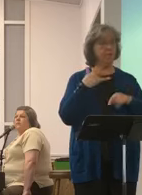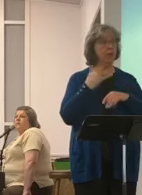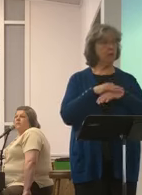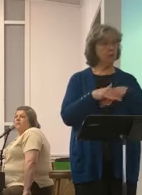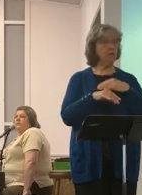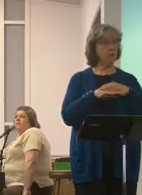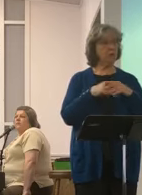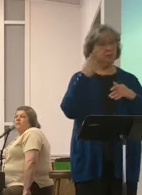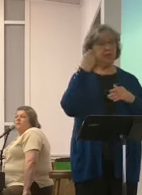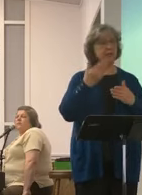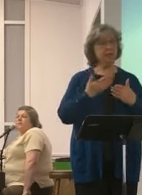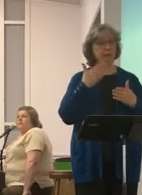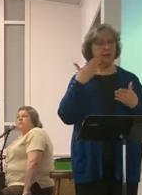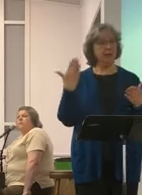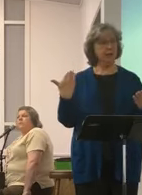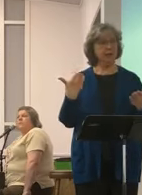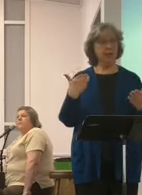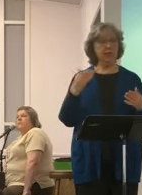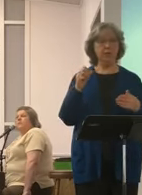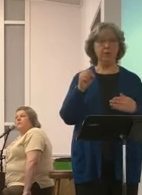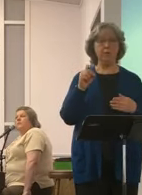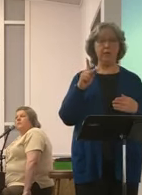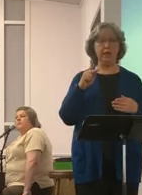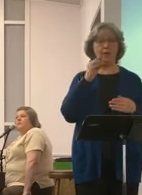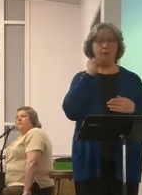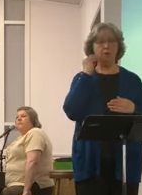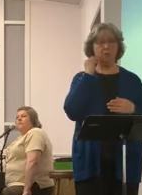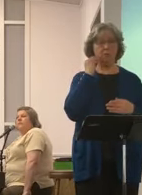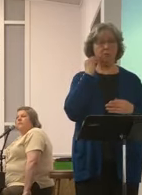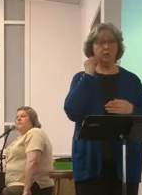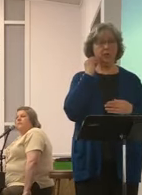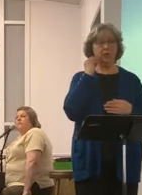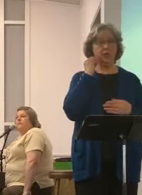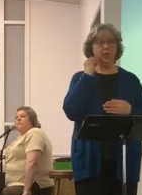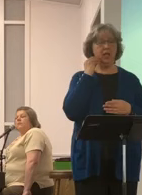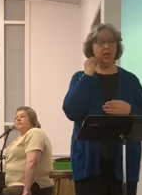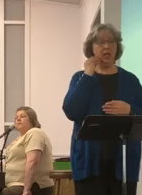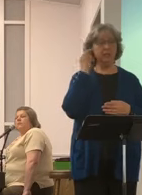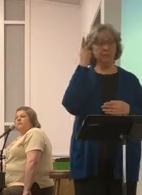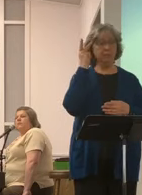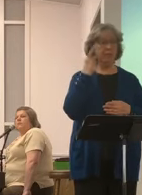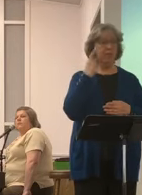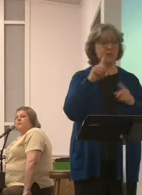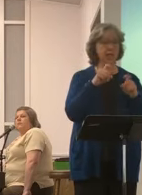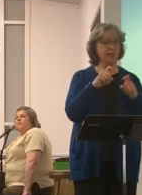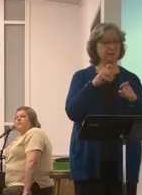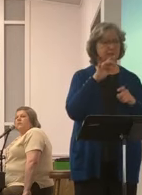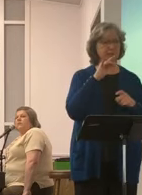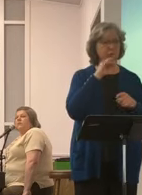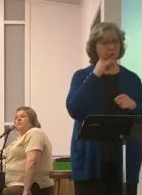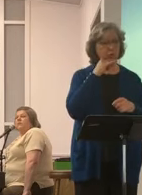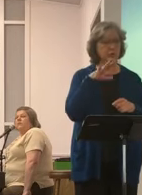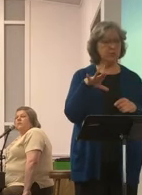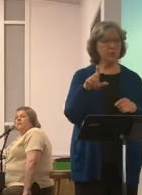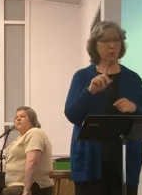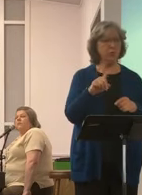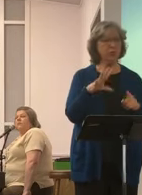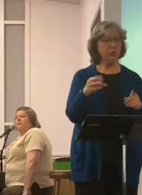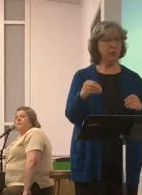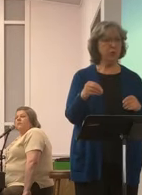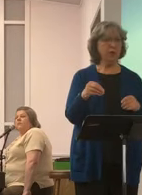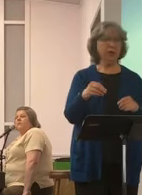because they had been here. But then when they got back home, the parents were awake and said, well, where were you? They thought they were still sleeping. And she said, well, we just